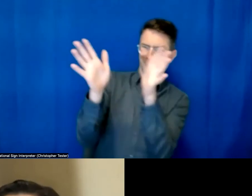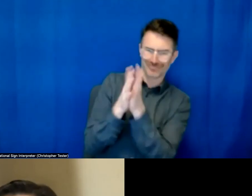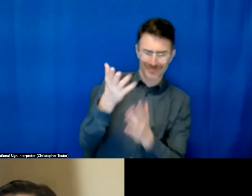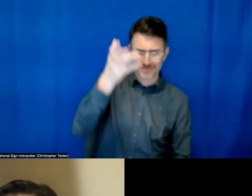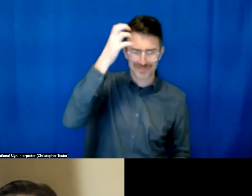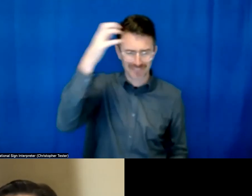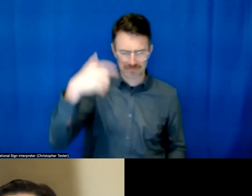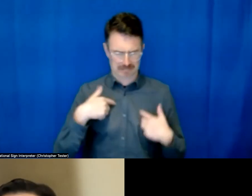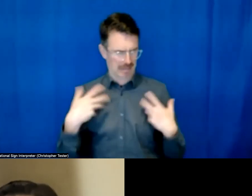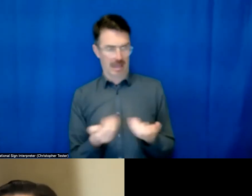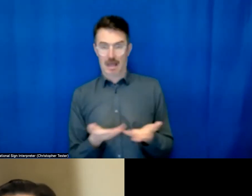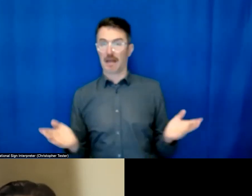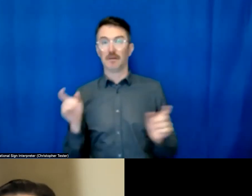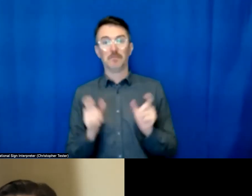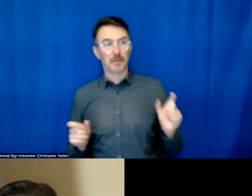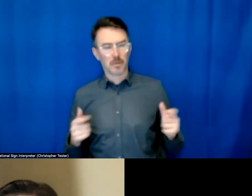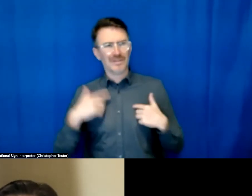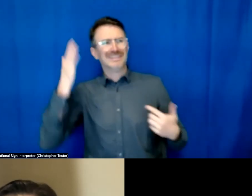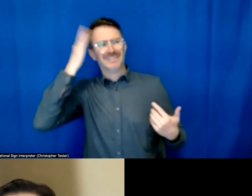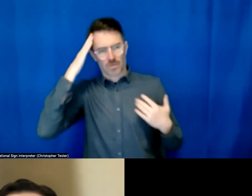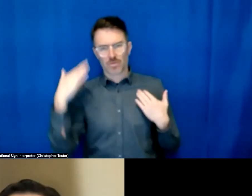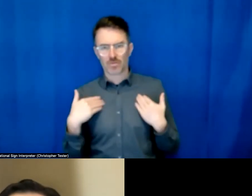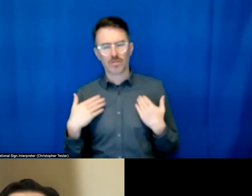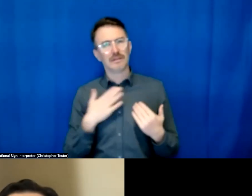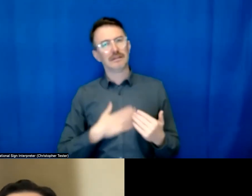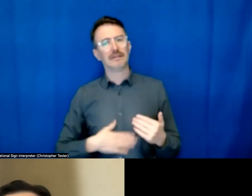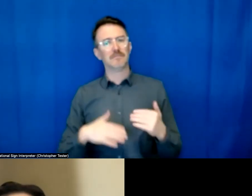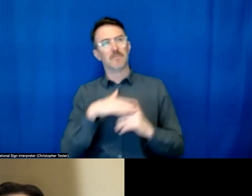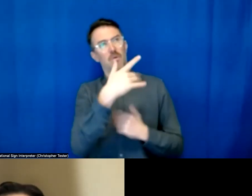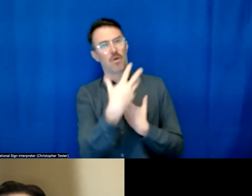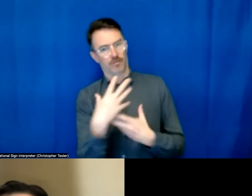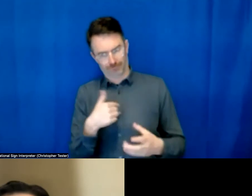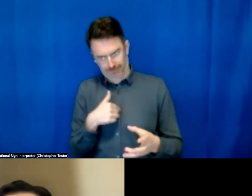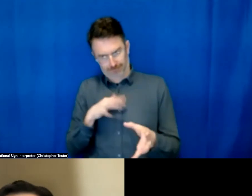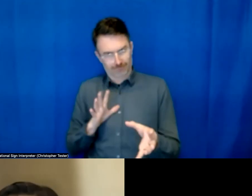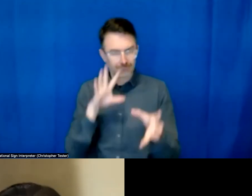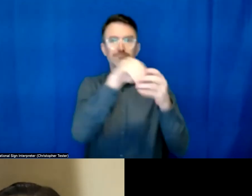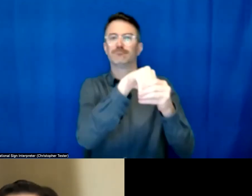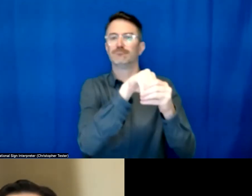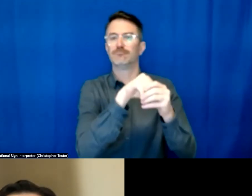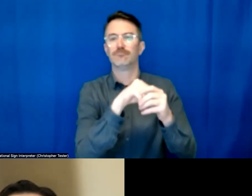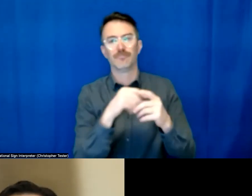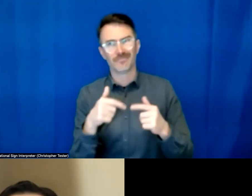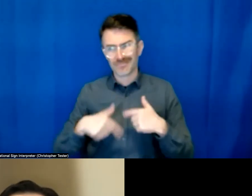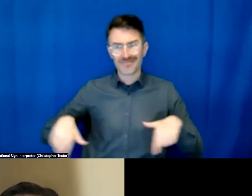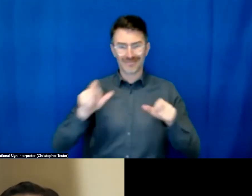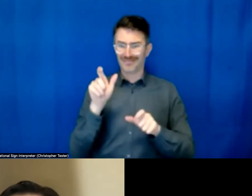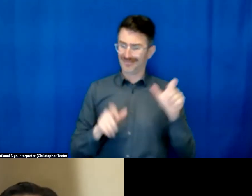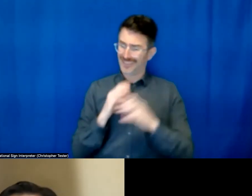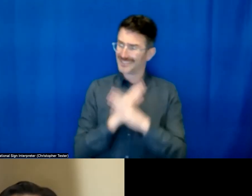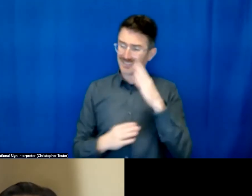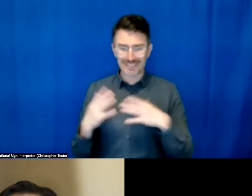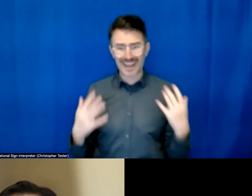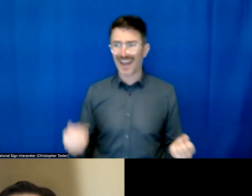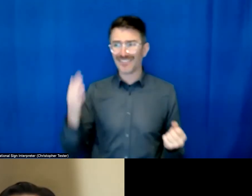meaningful participation of people with disabilities lies. So I would also like to recommend that the people with disabilities need